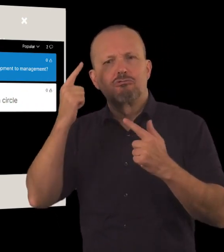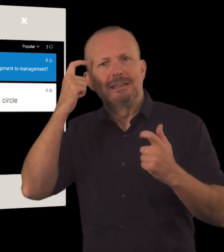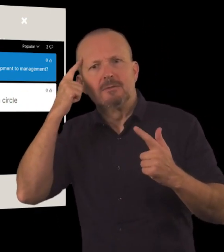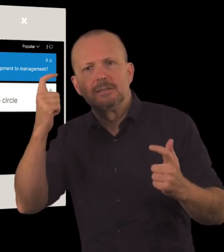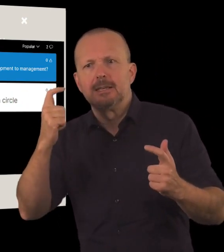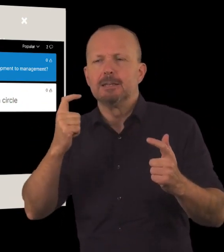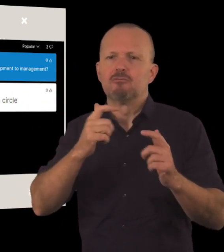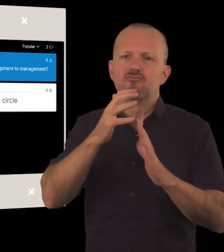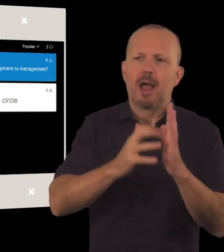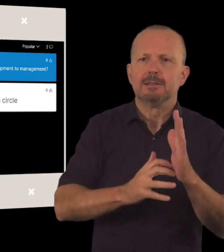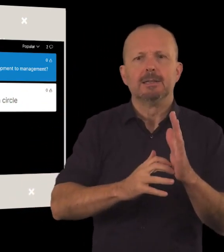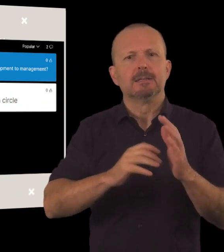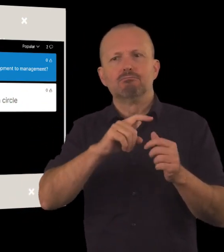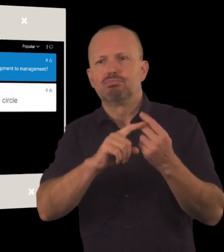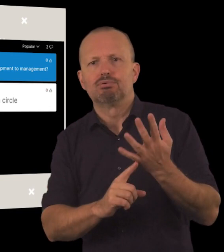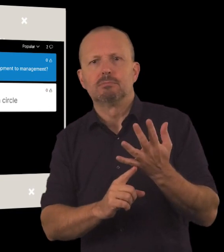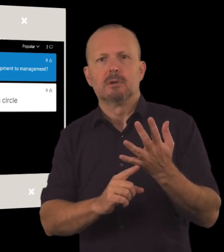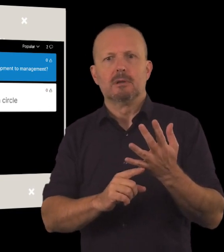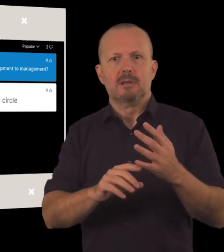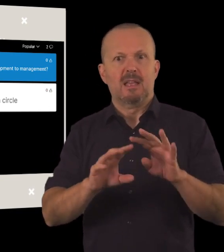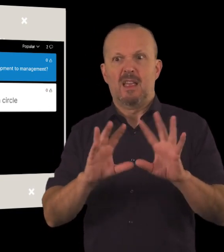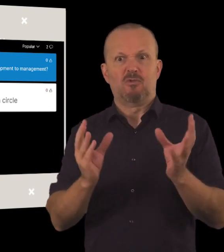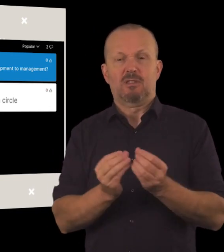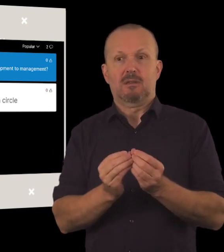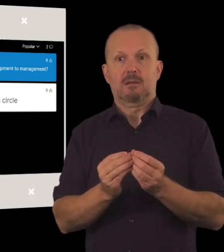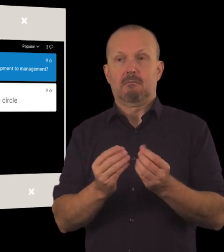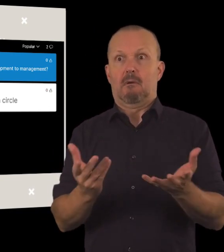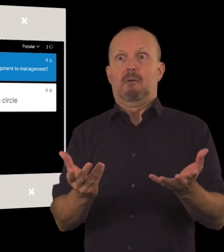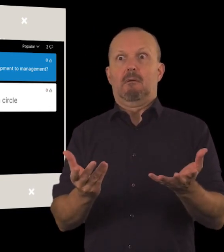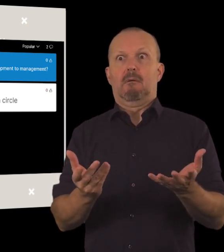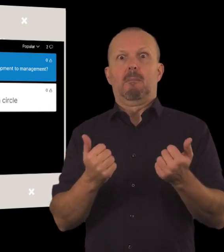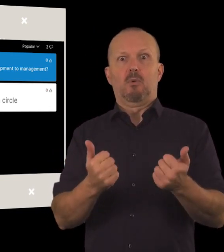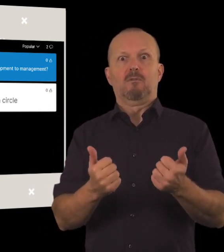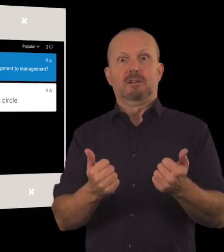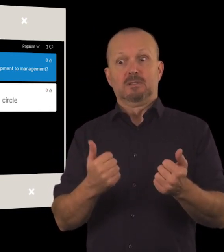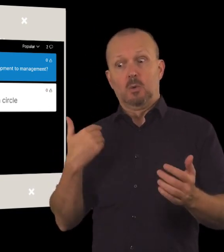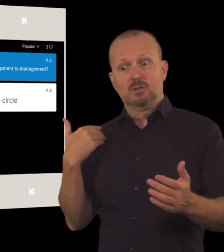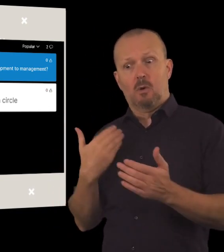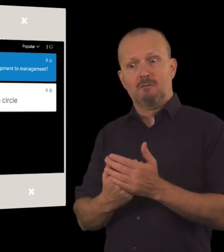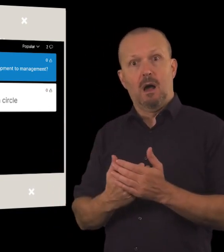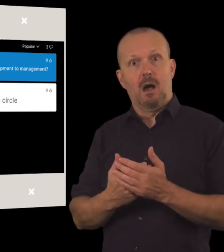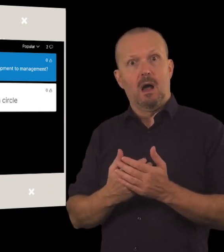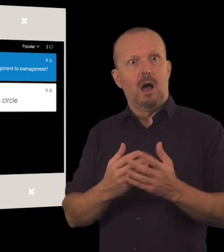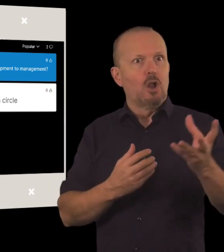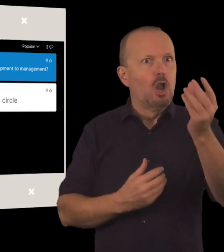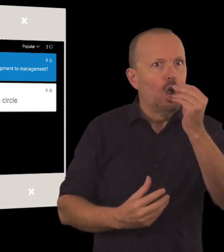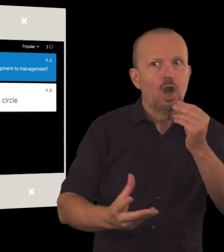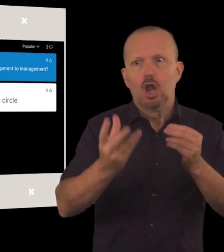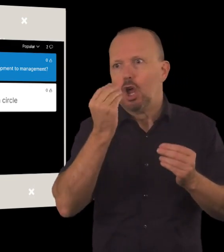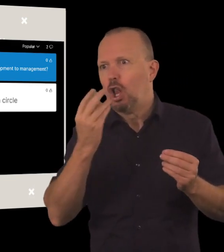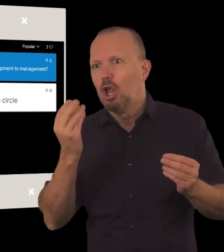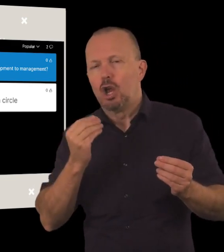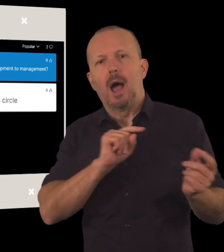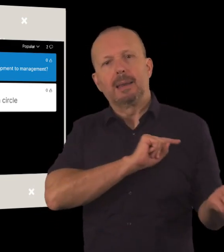my professional development. I feel I can bring back into the space and feel a bit stronger in myself as well.